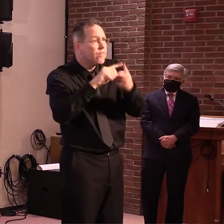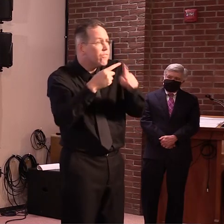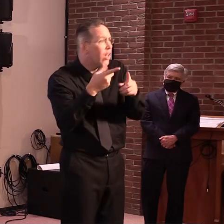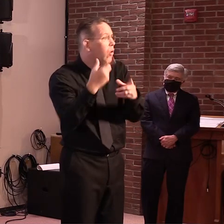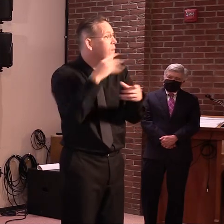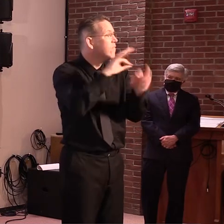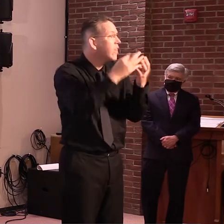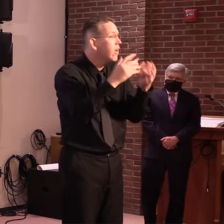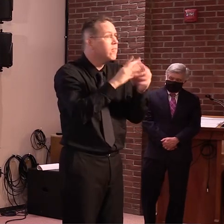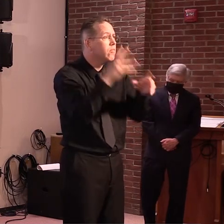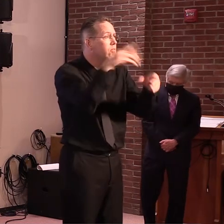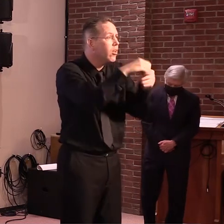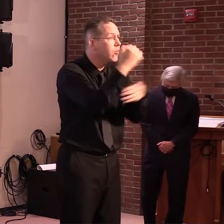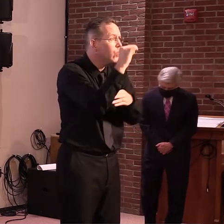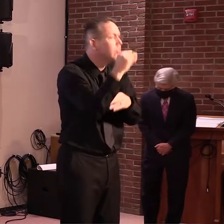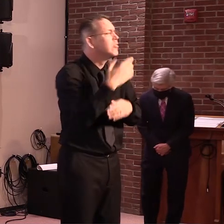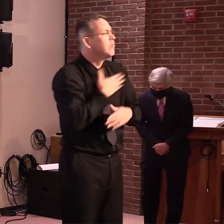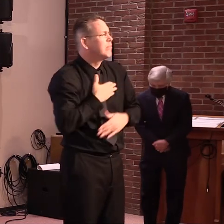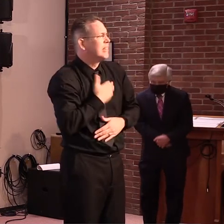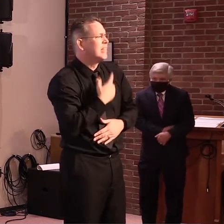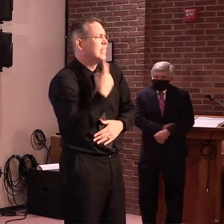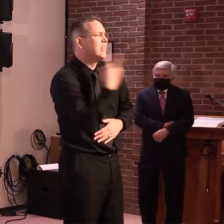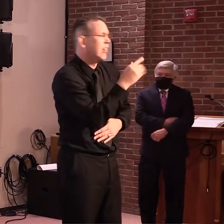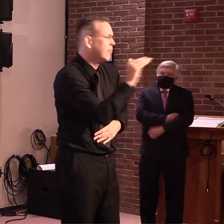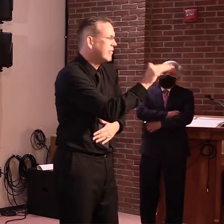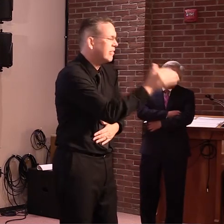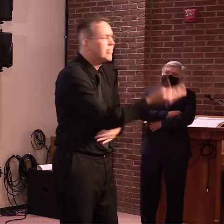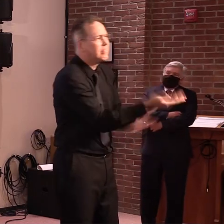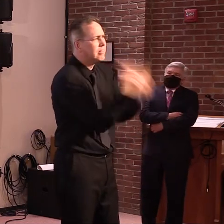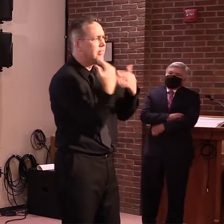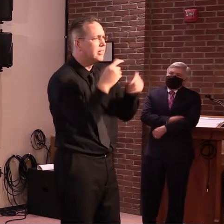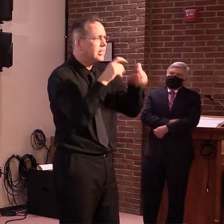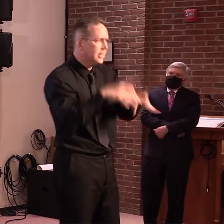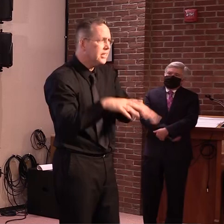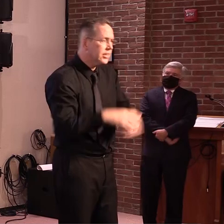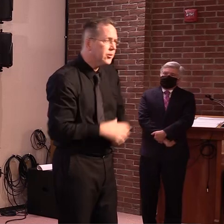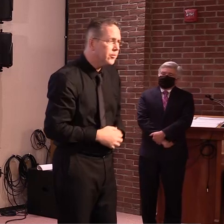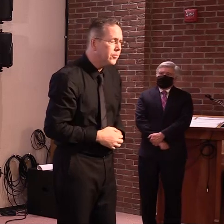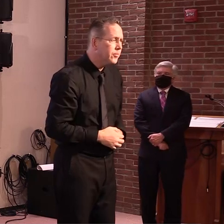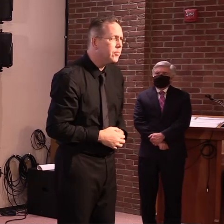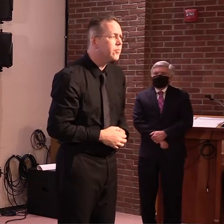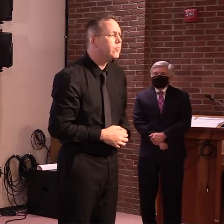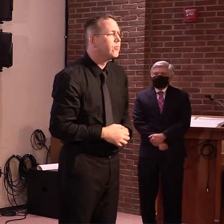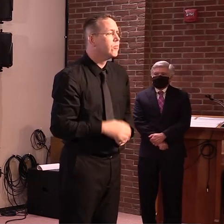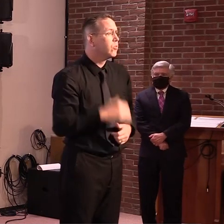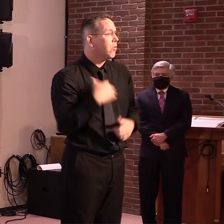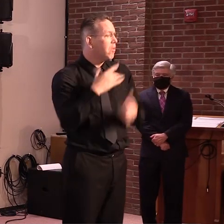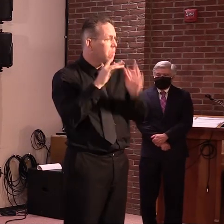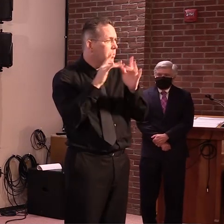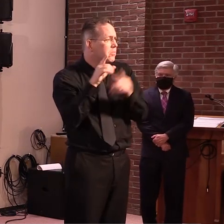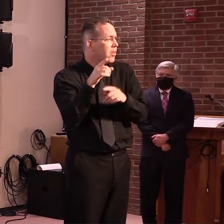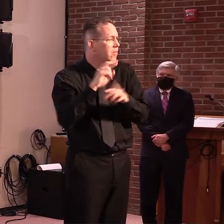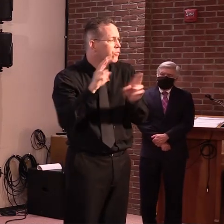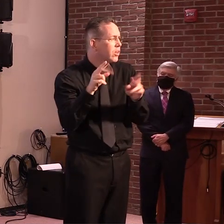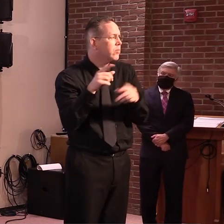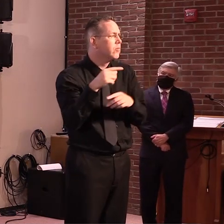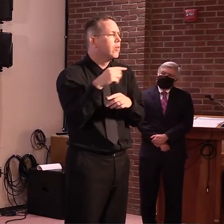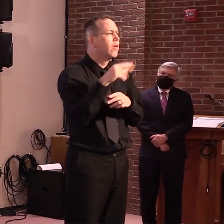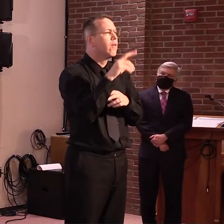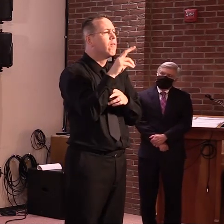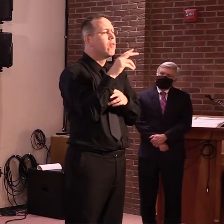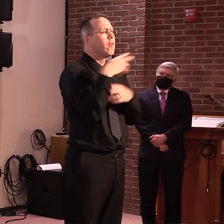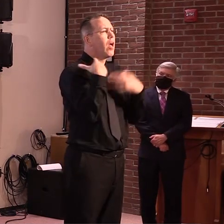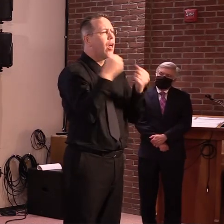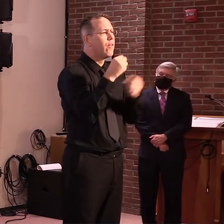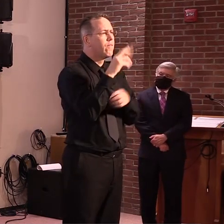please feel comfortable availing yourself of any of the options. Go to our website, healthvermont.gov, to see where different testing